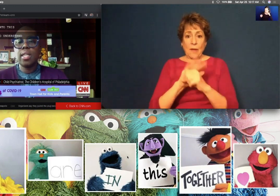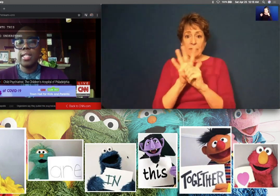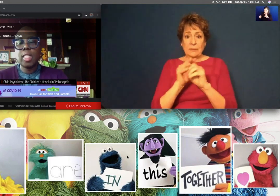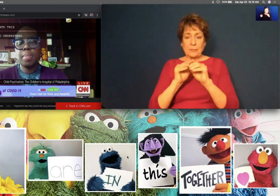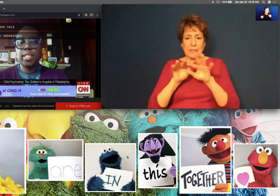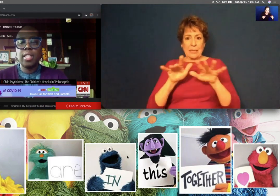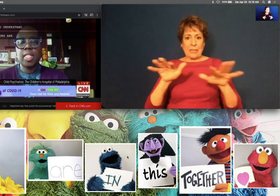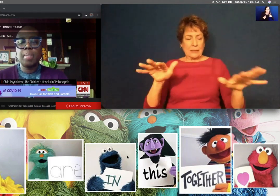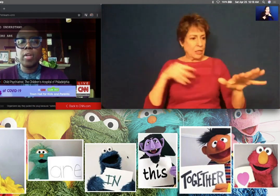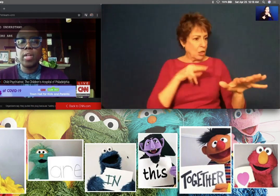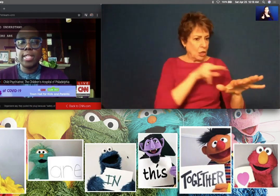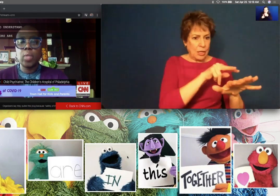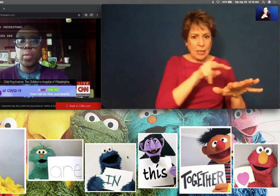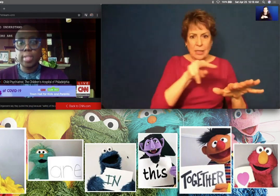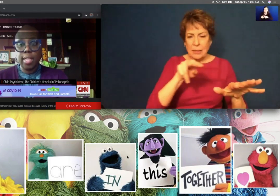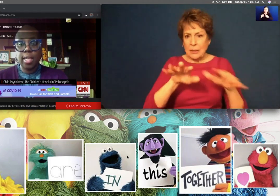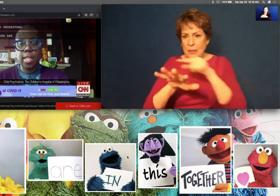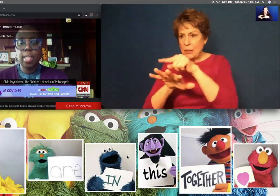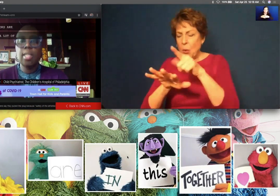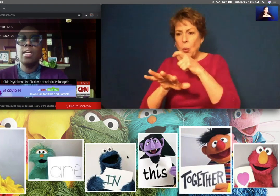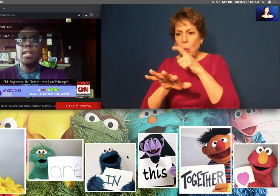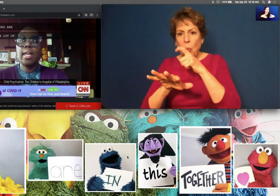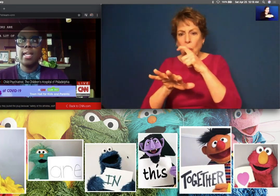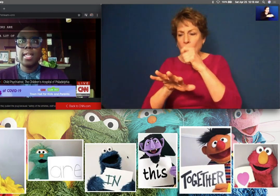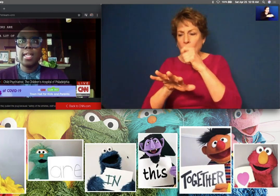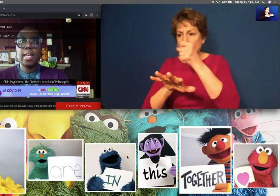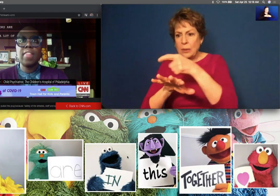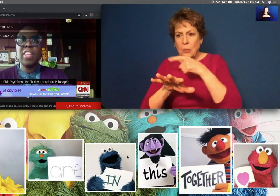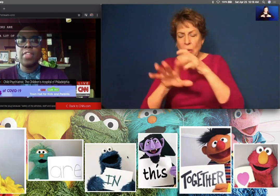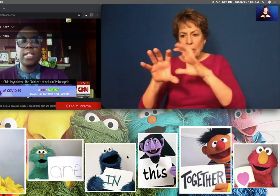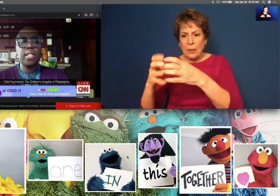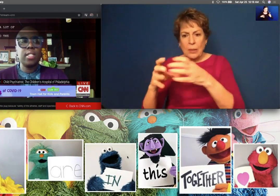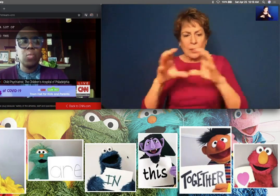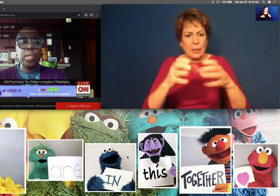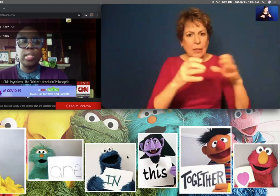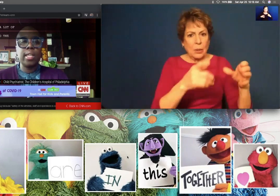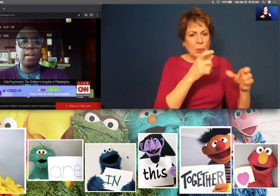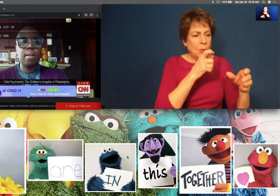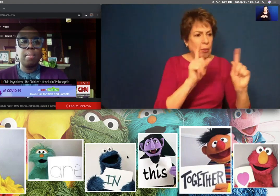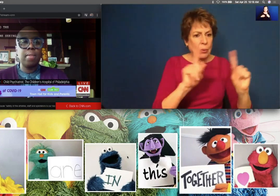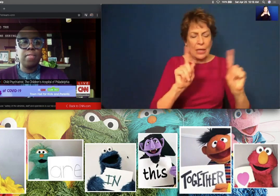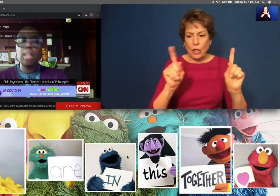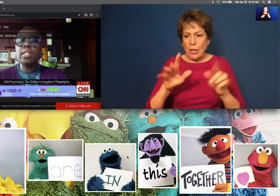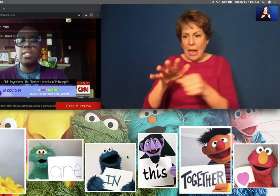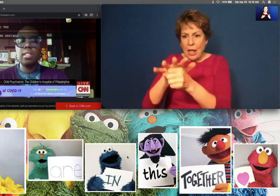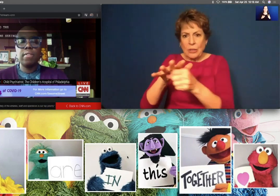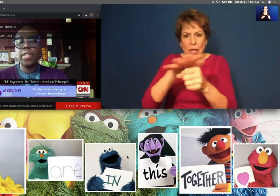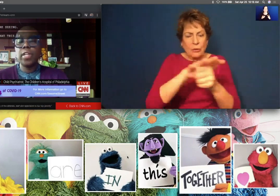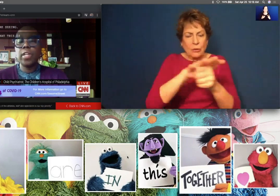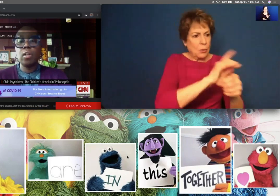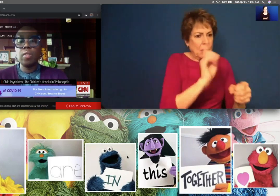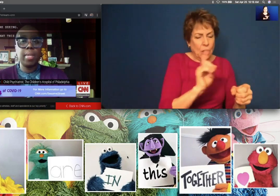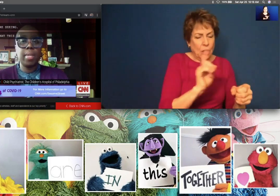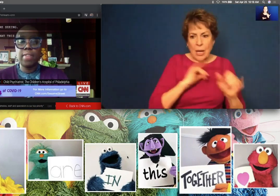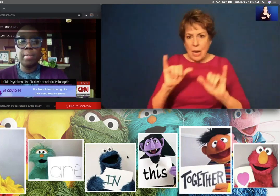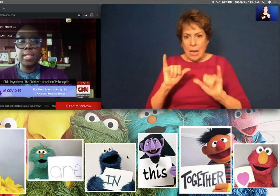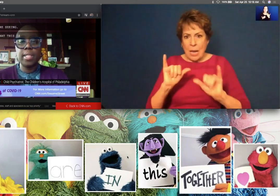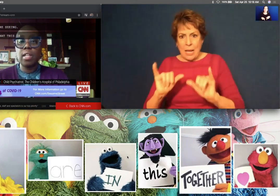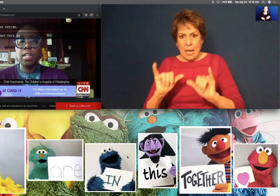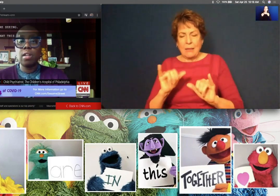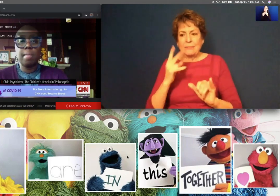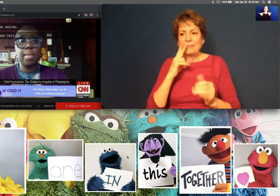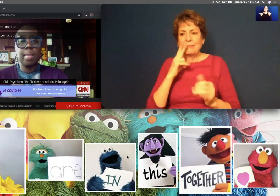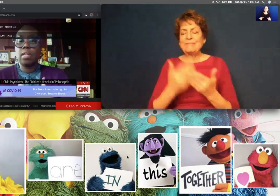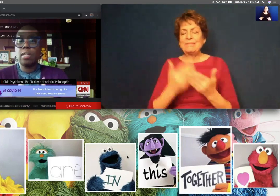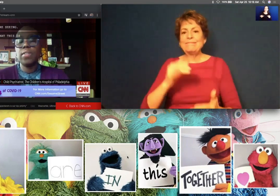that speak to the disparities that we're seeing. And again, I think that this is really a valid fear for many families of color.